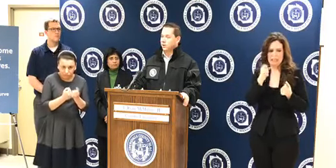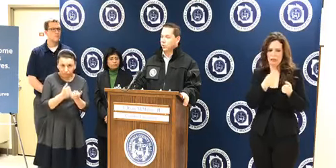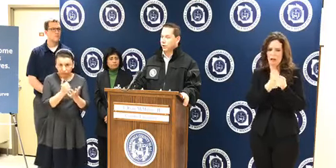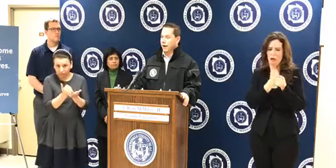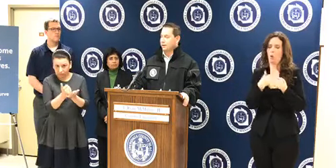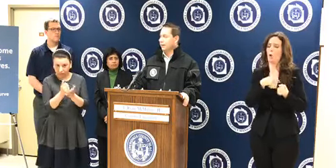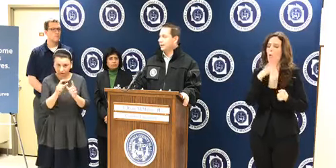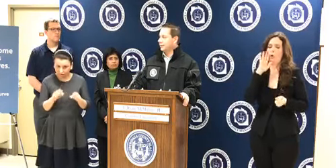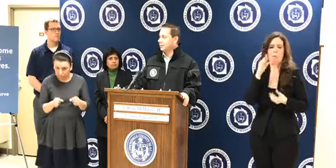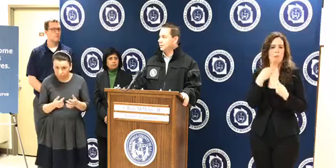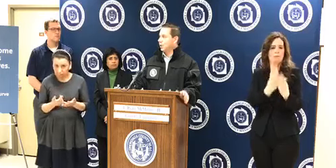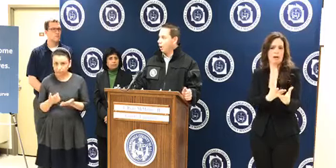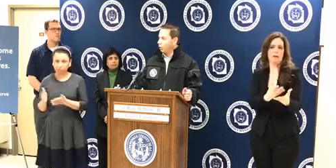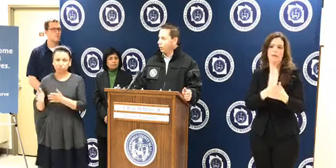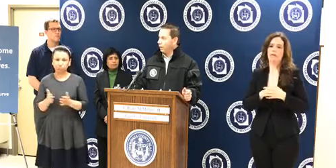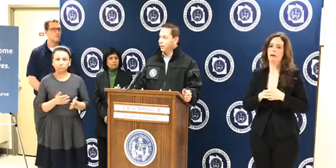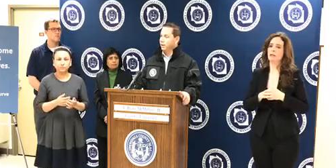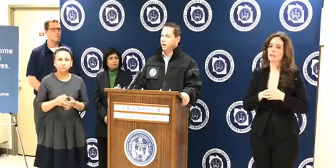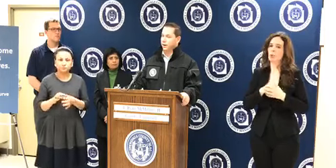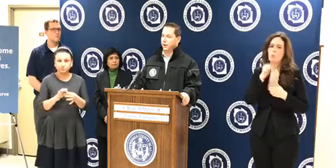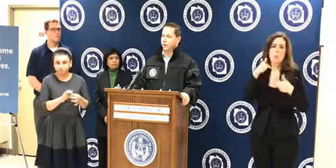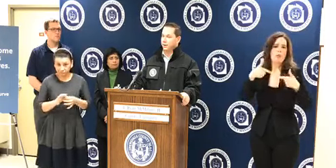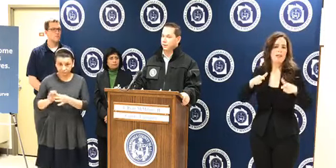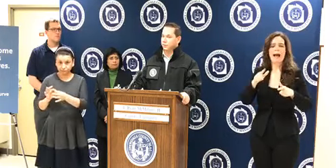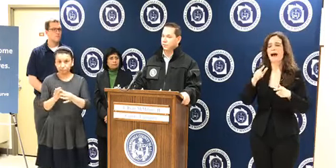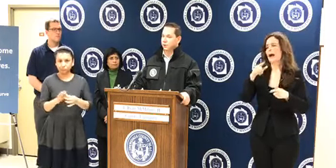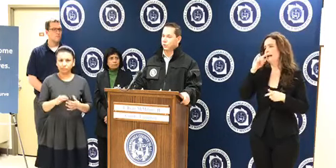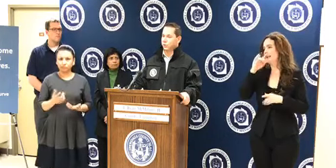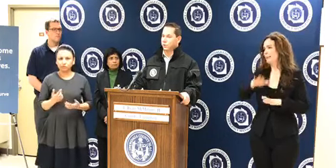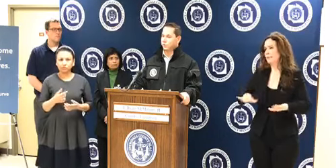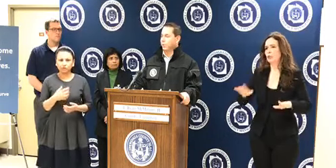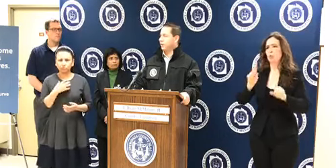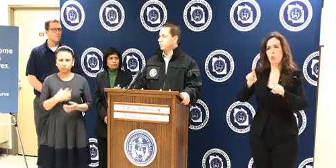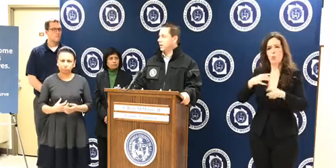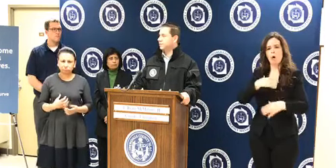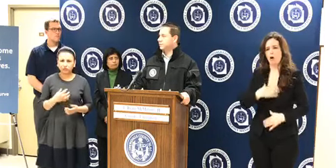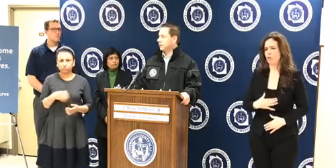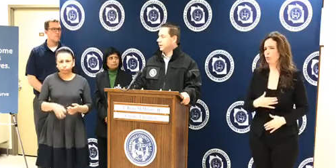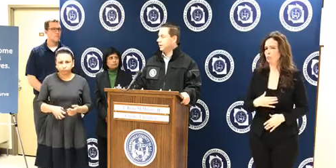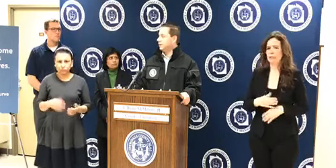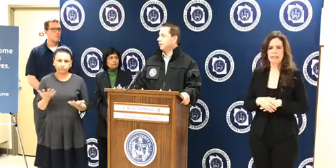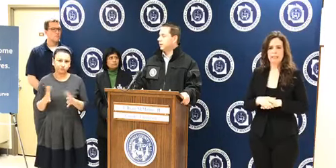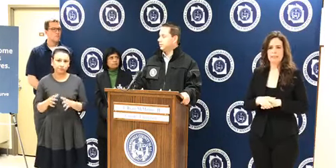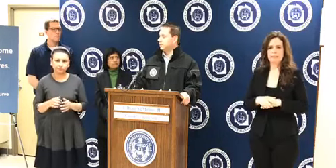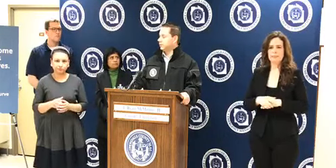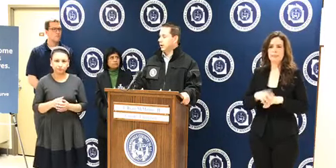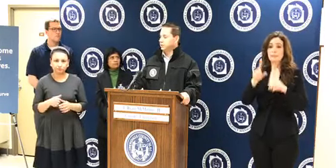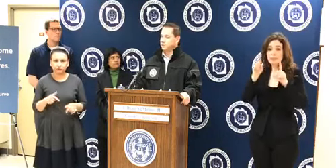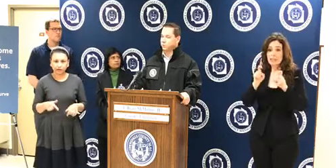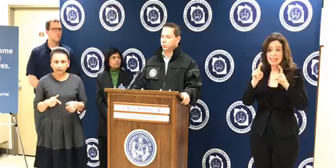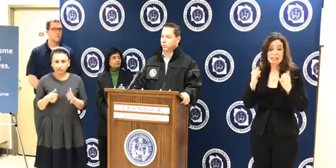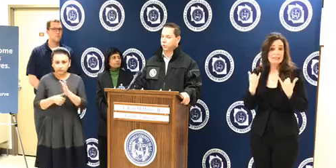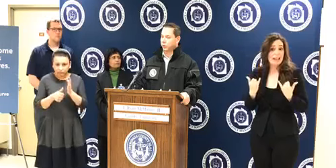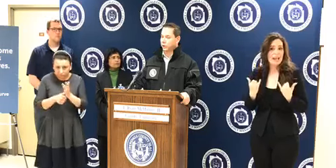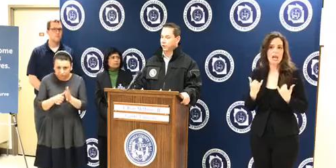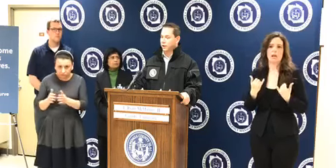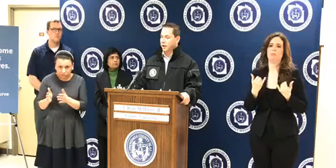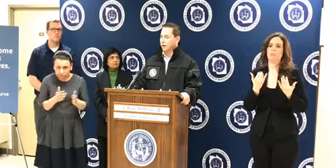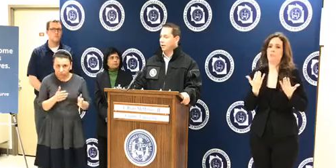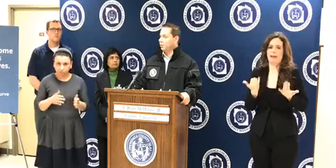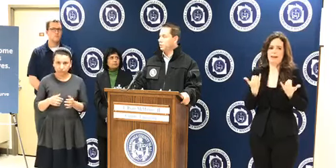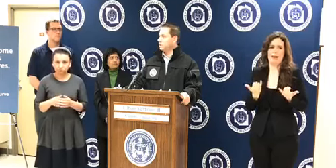plans. We're not going to let kids go hungry, and so those plans were tested today, and certainly our teams will be